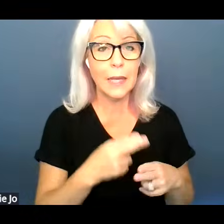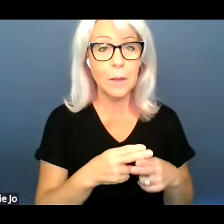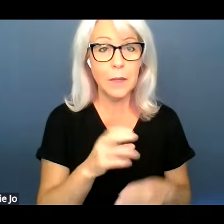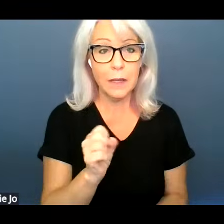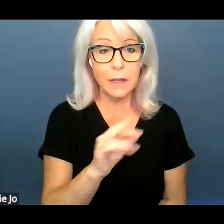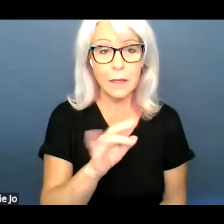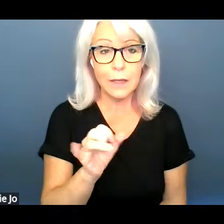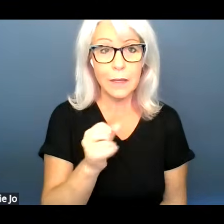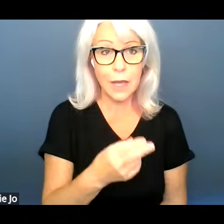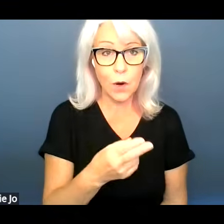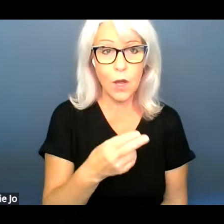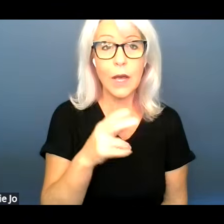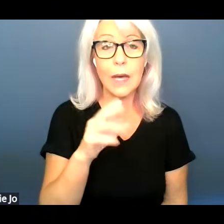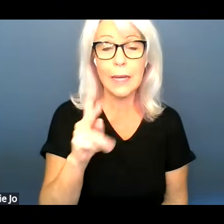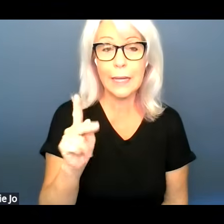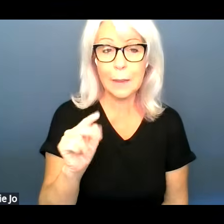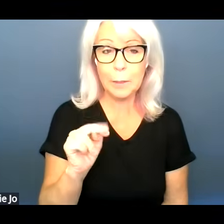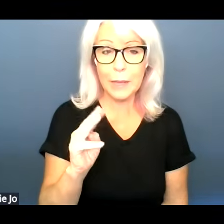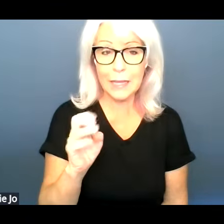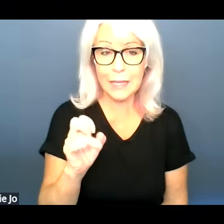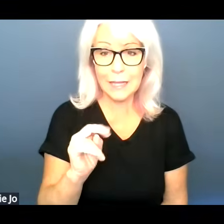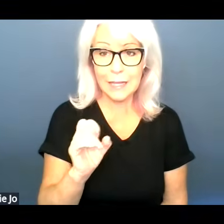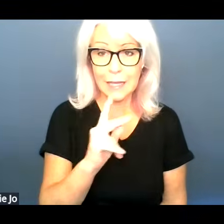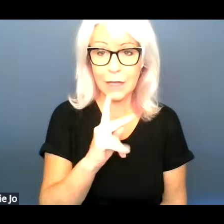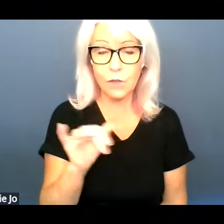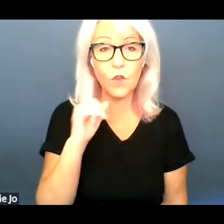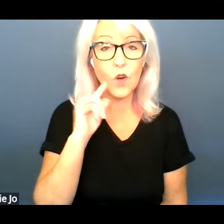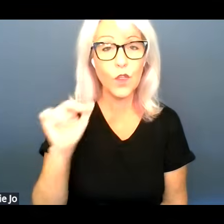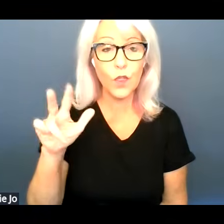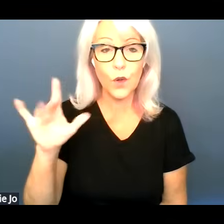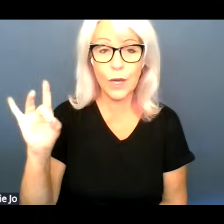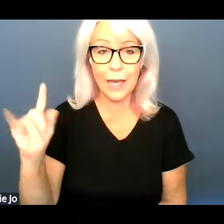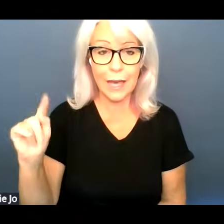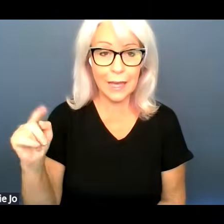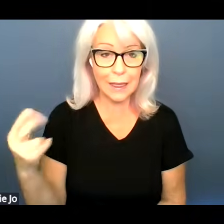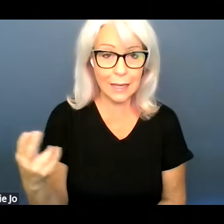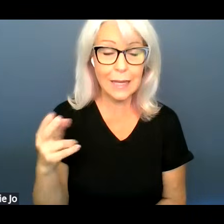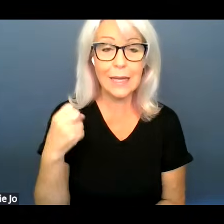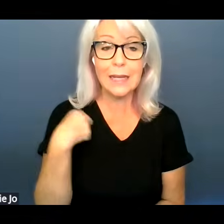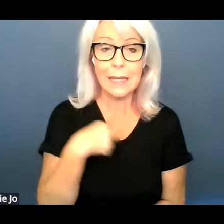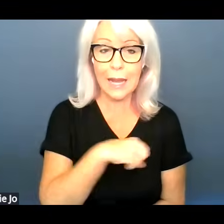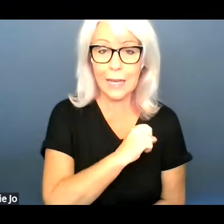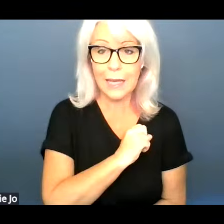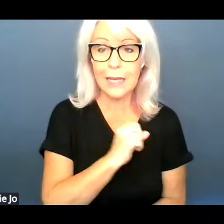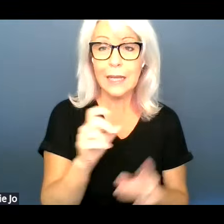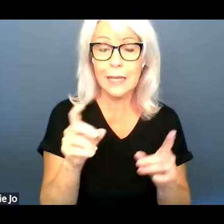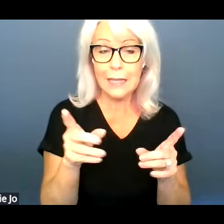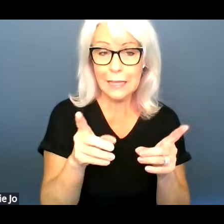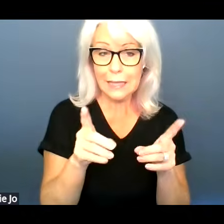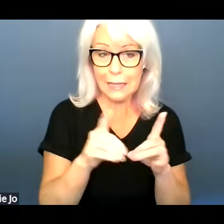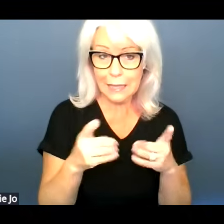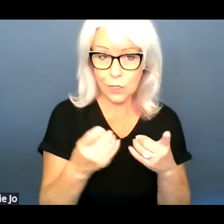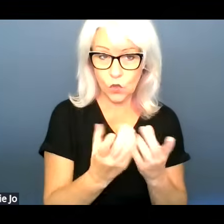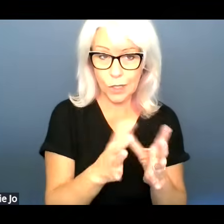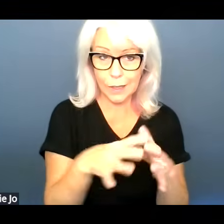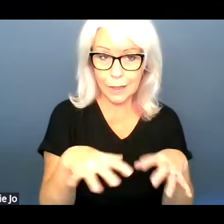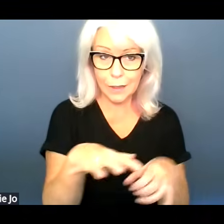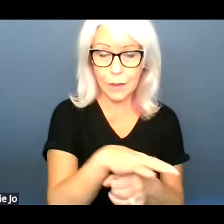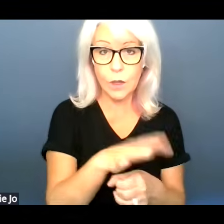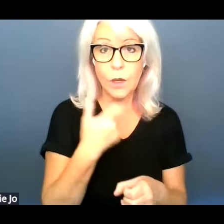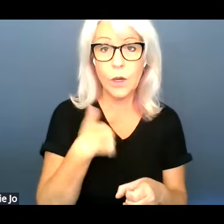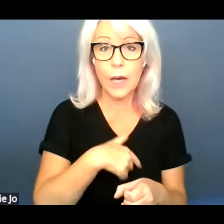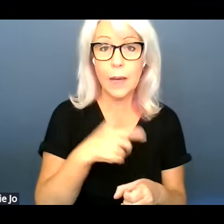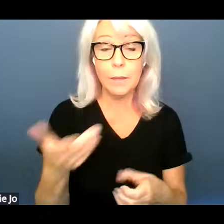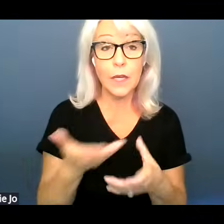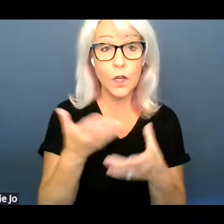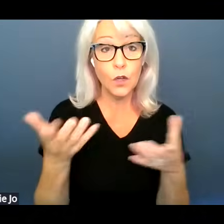running as a nonpartisan for Michigan's 38th Senate District. I'm here to provide comment on my challenge filed by Mr. Brewer